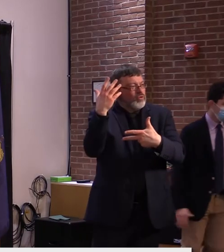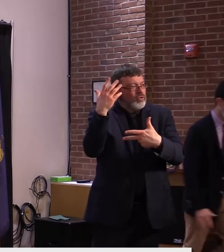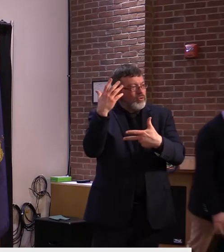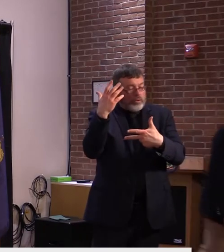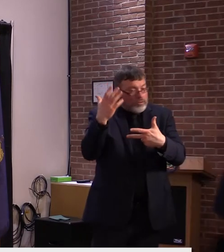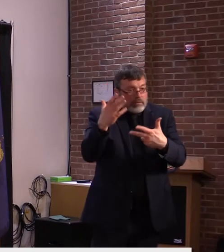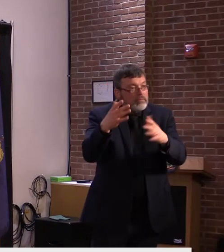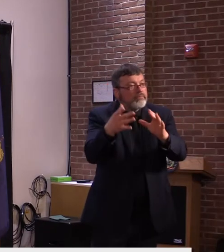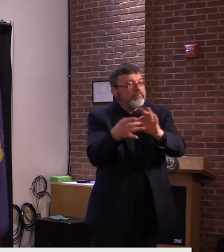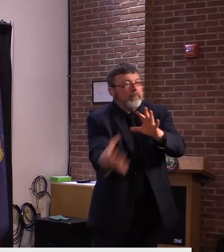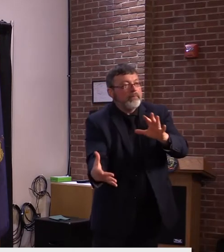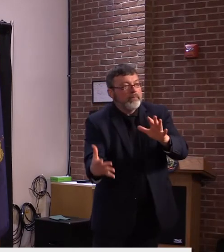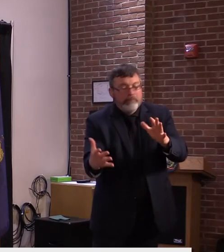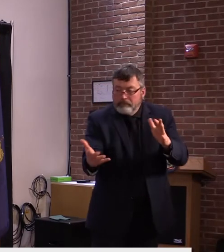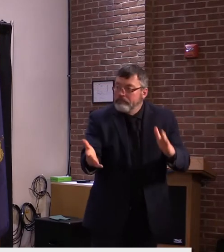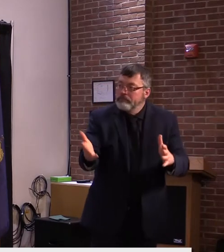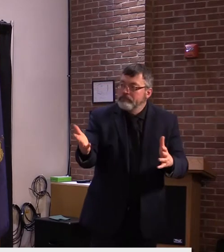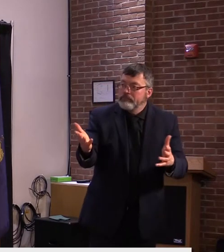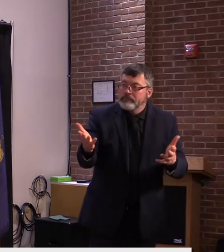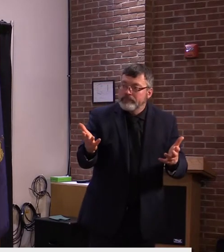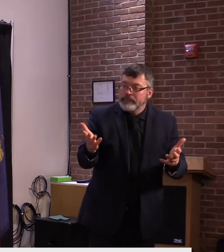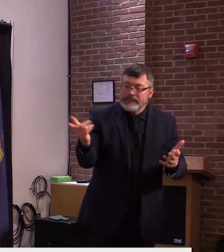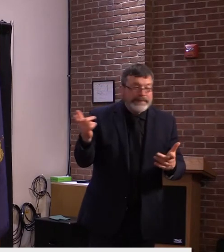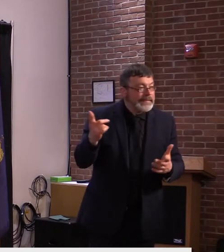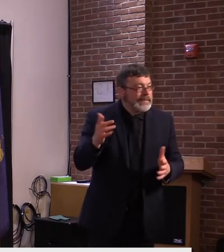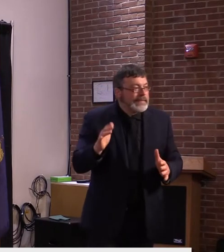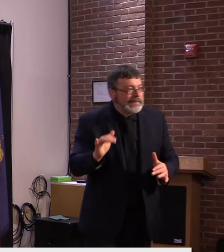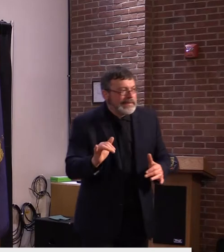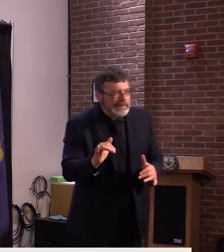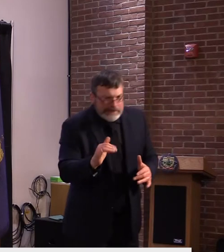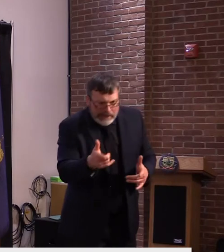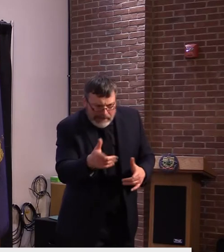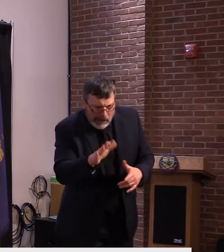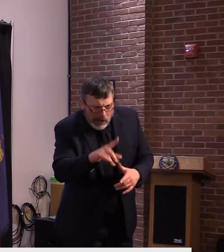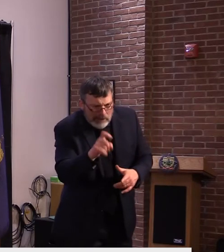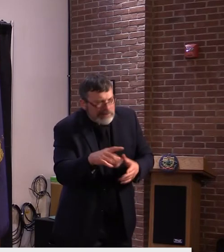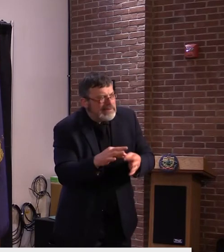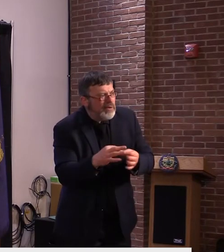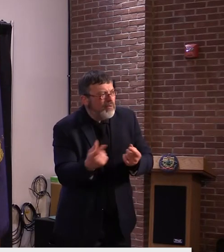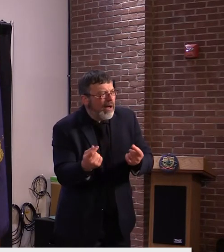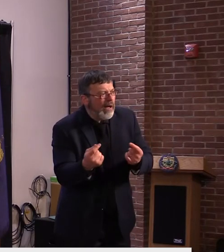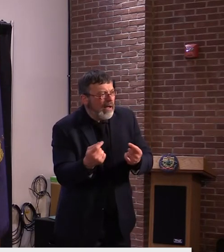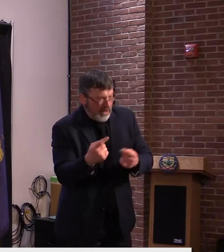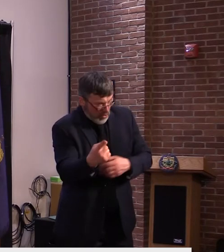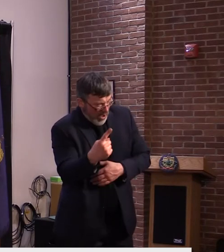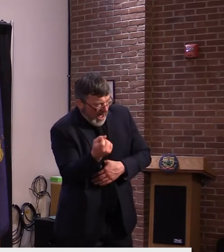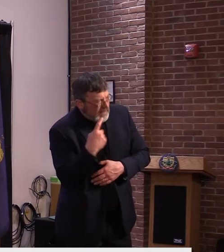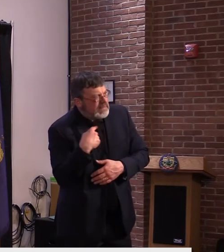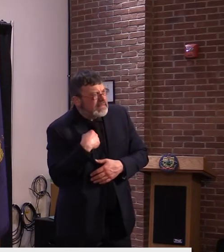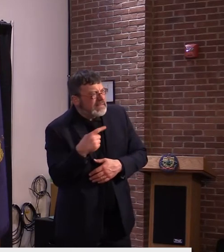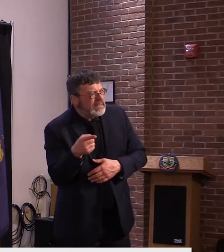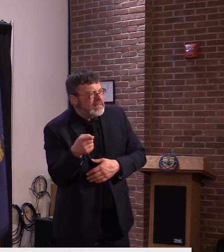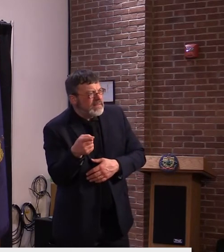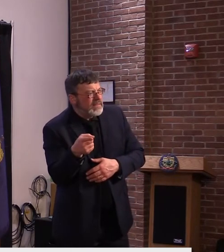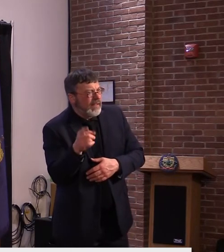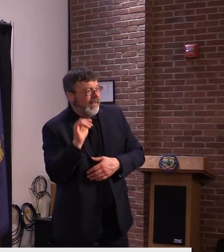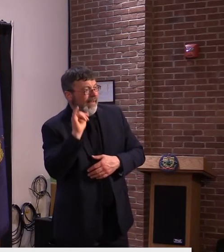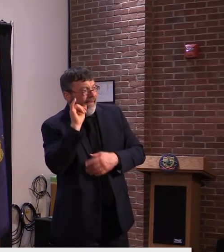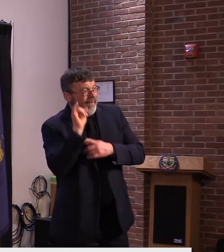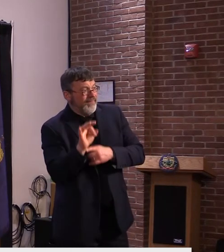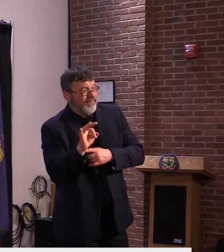Yeah, you cut out there right at the end, Guy, but I think you wondered if there was any deaths due